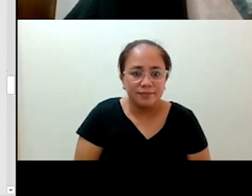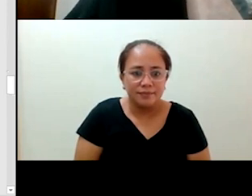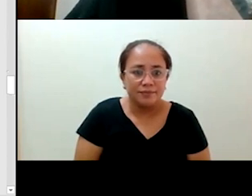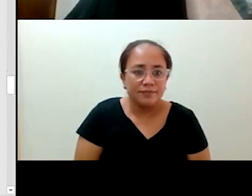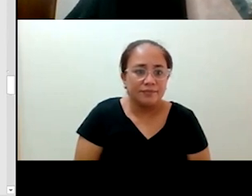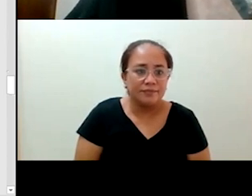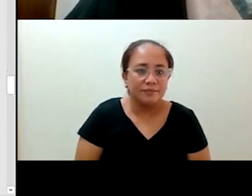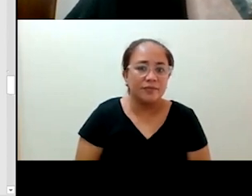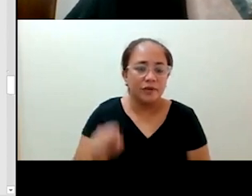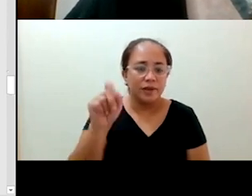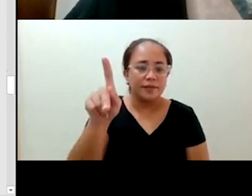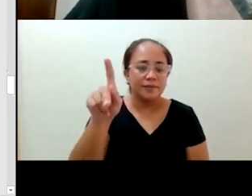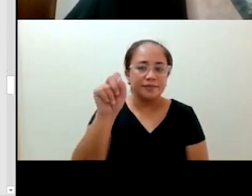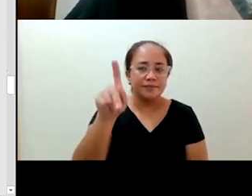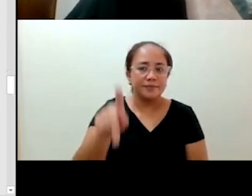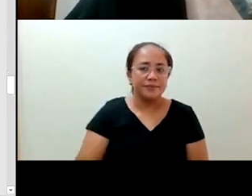Okay.